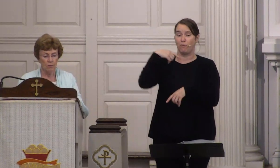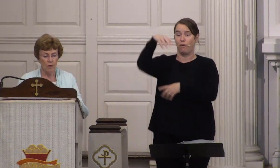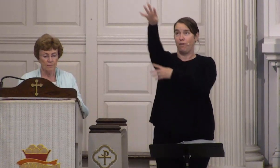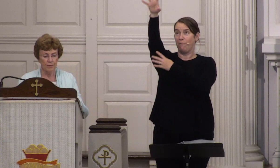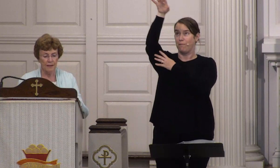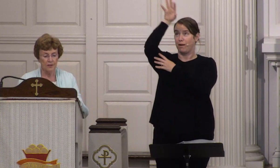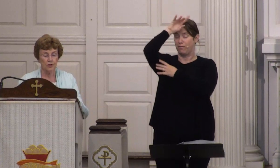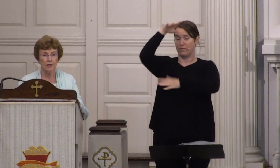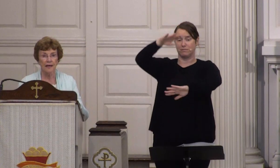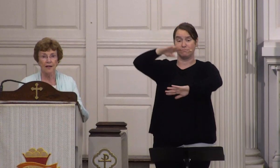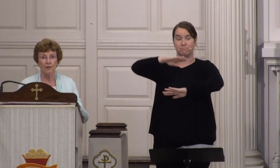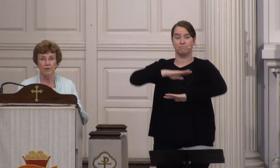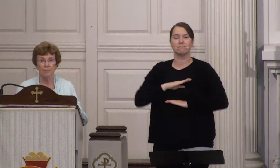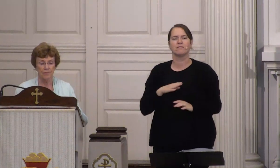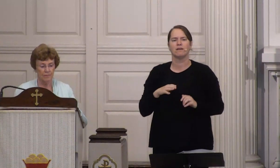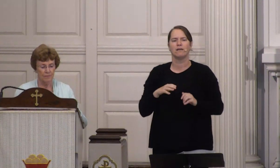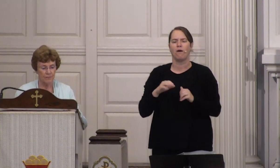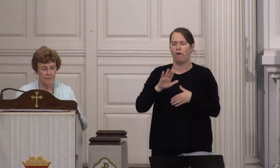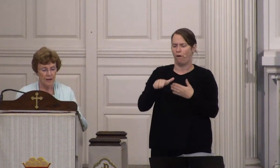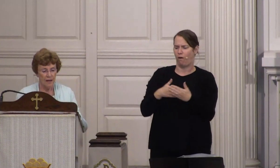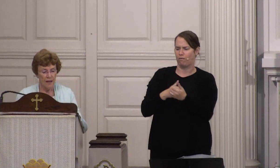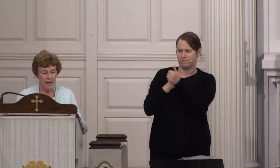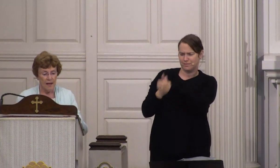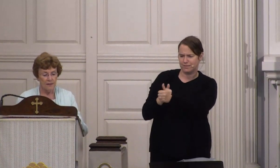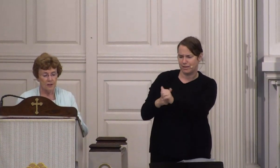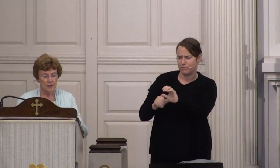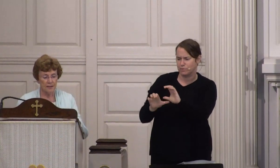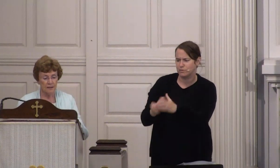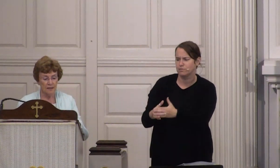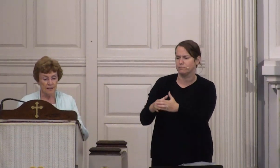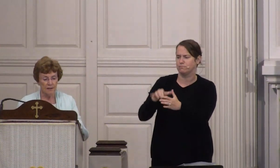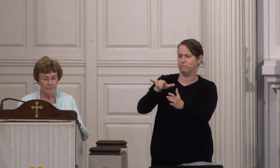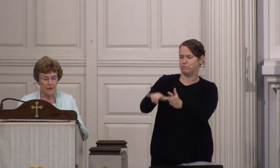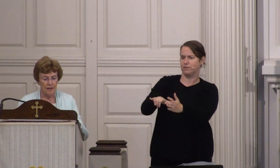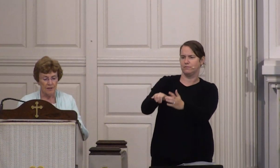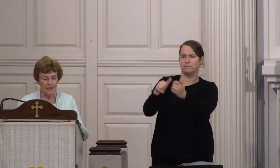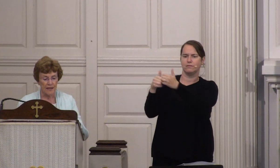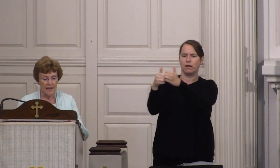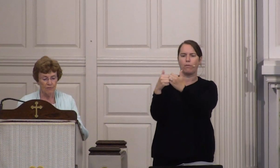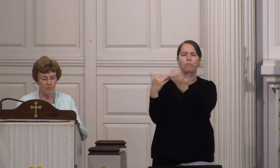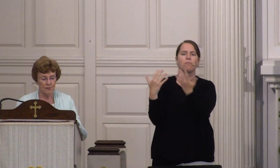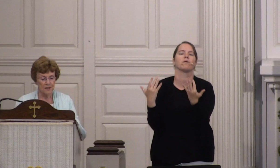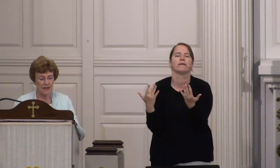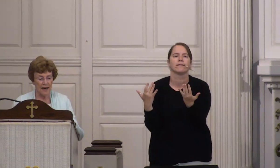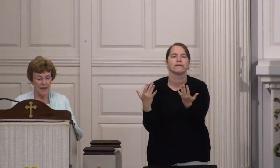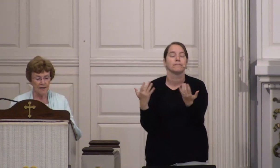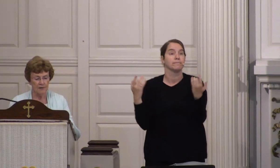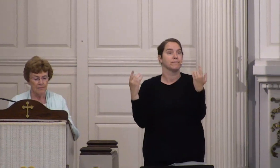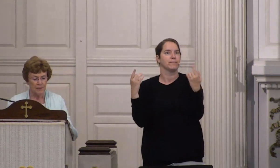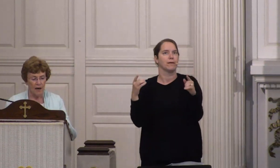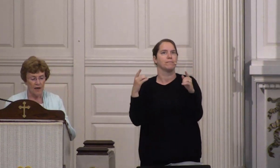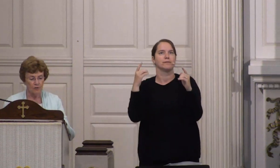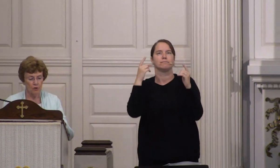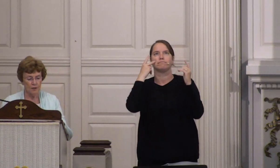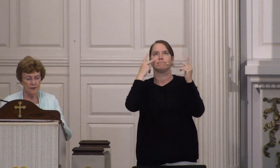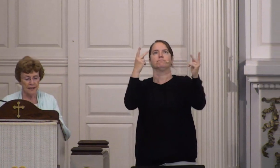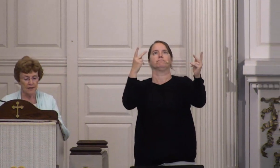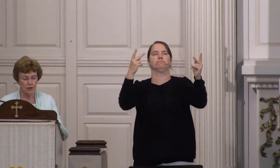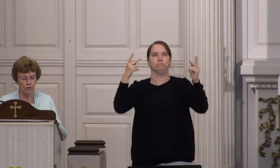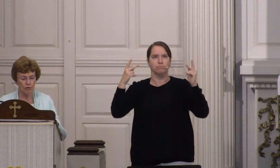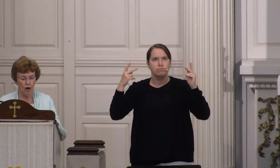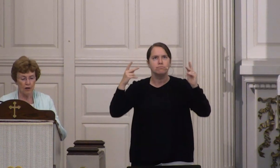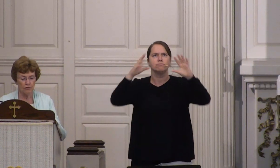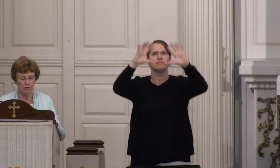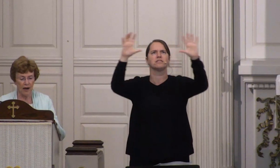all in one place together. And suddenly, there came from the sky a noise like